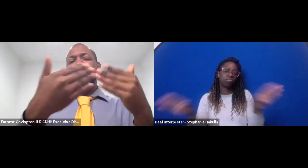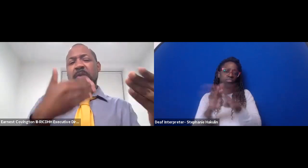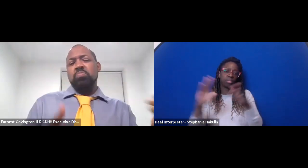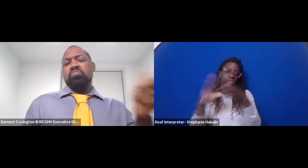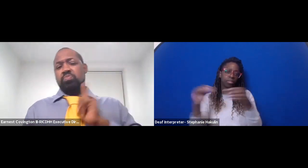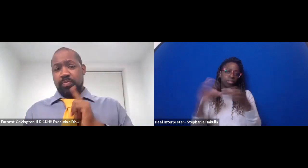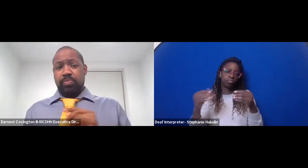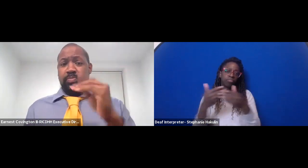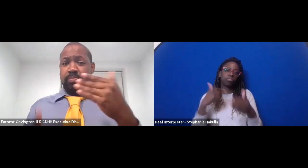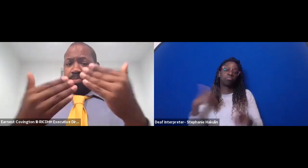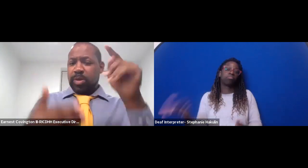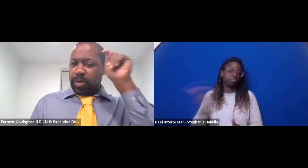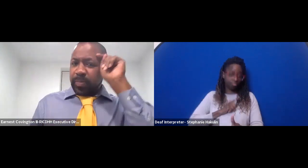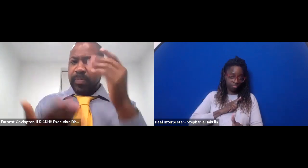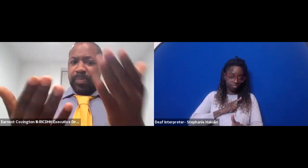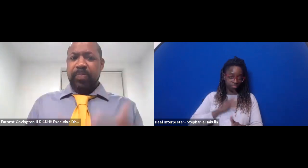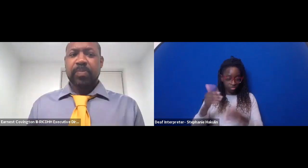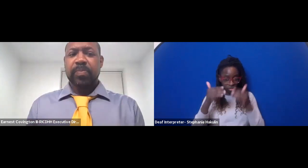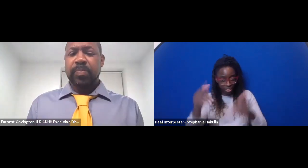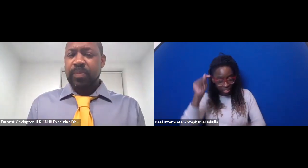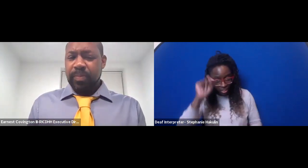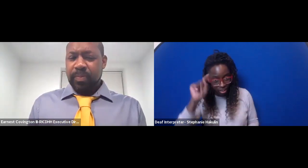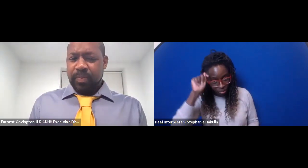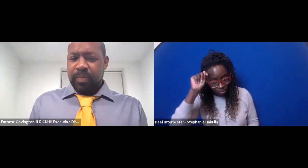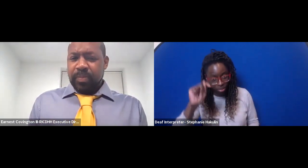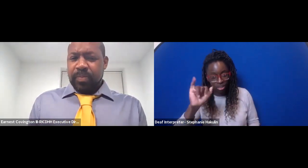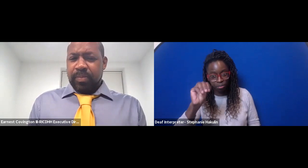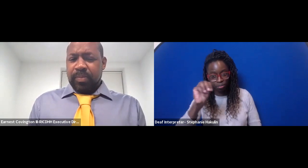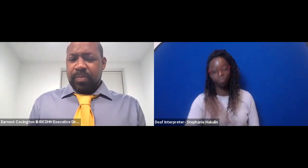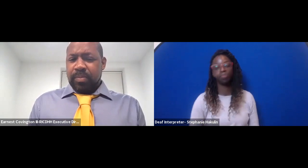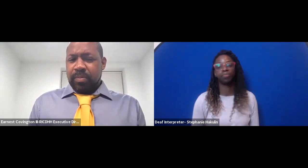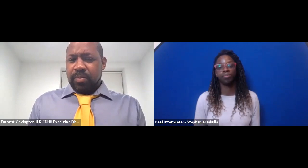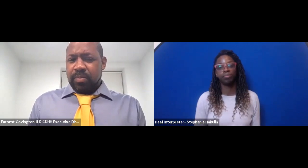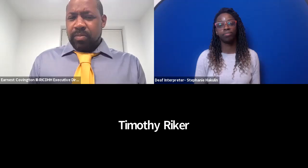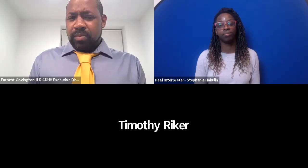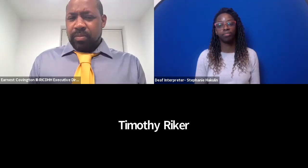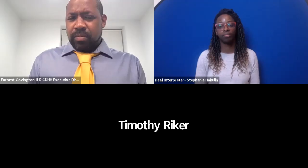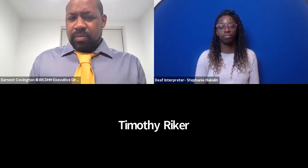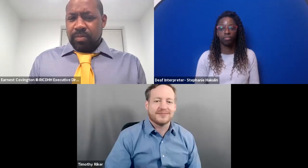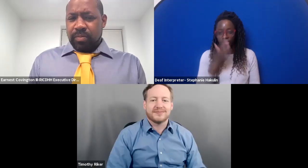a few closing remarks. Take it away.